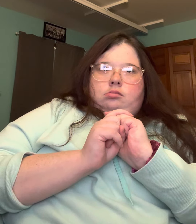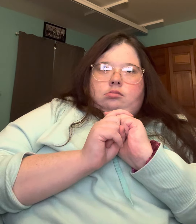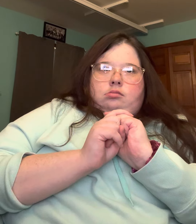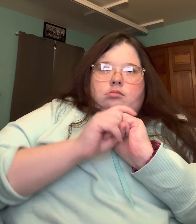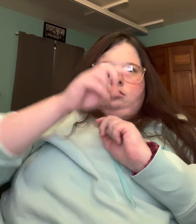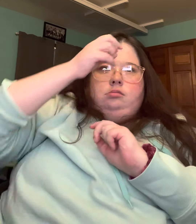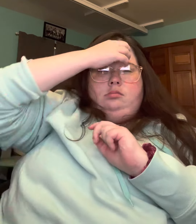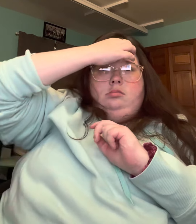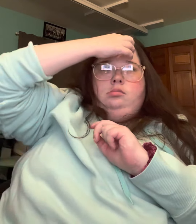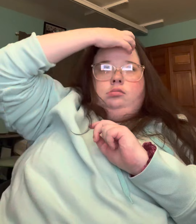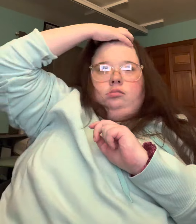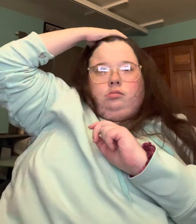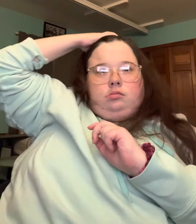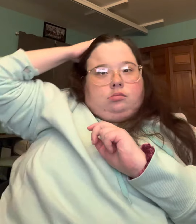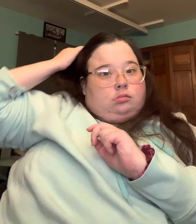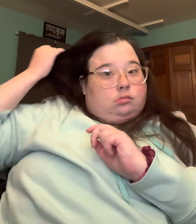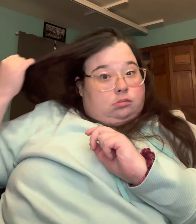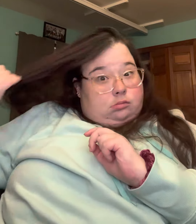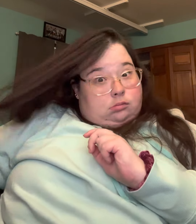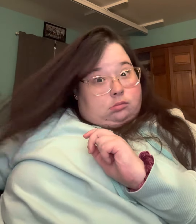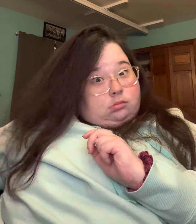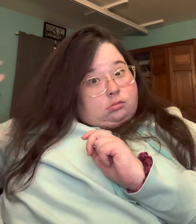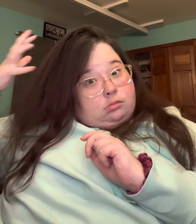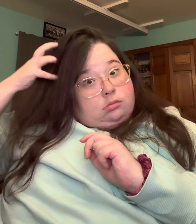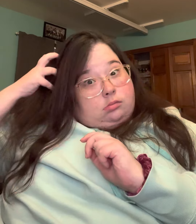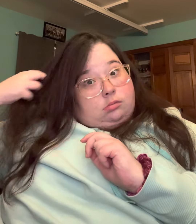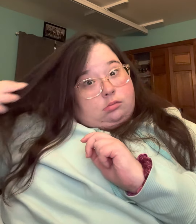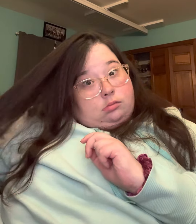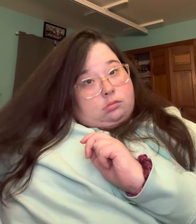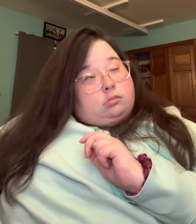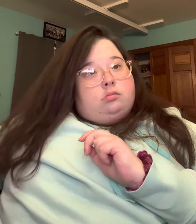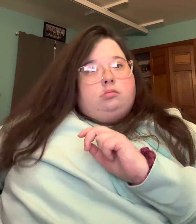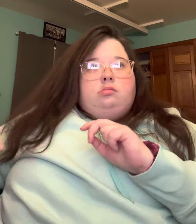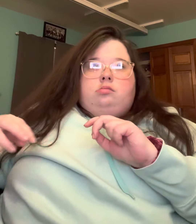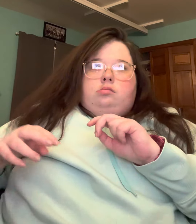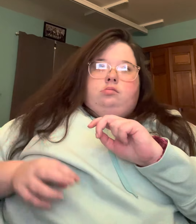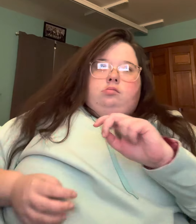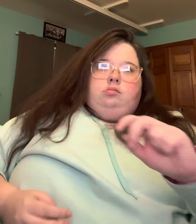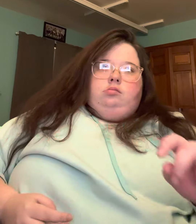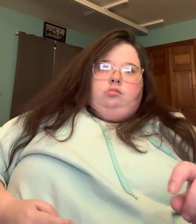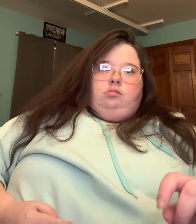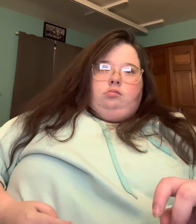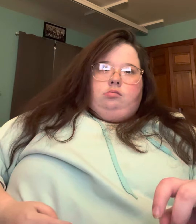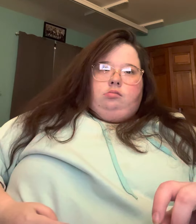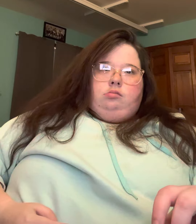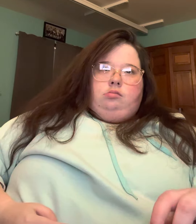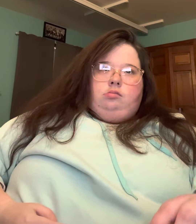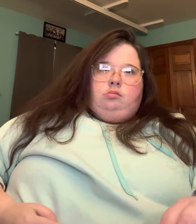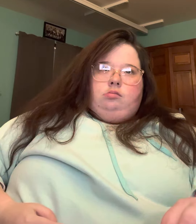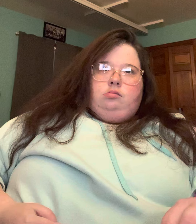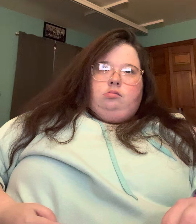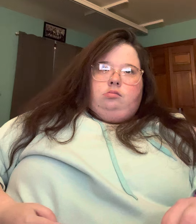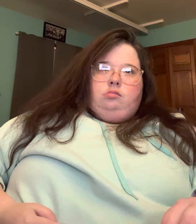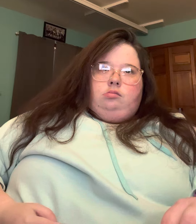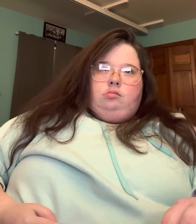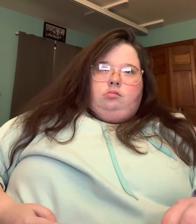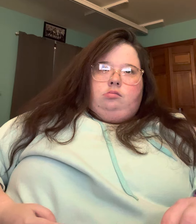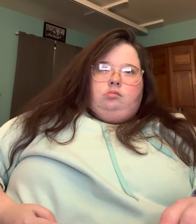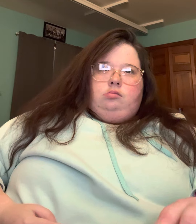sign. This is a great phrase to use in your introduction so that whoever you're speaking to is aware that you're not